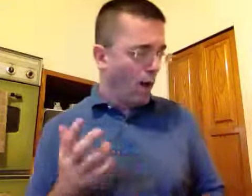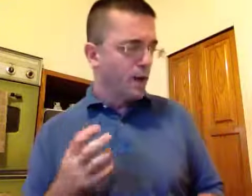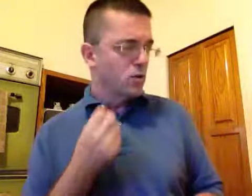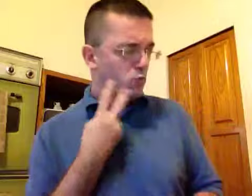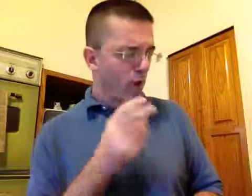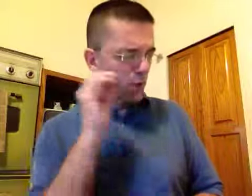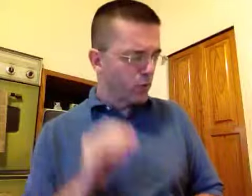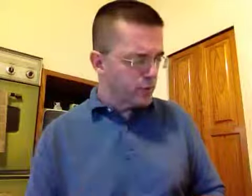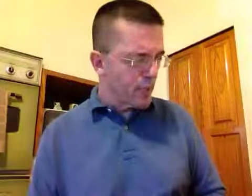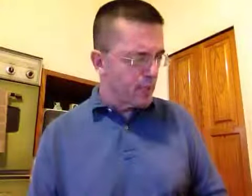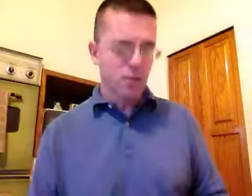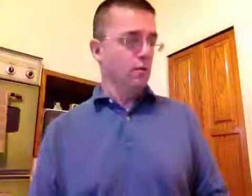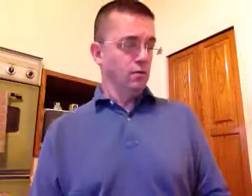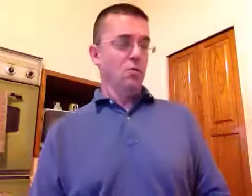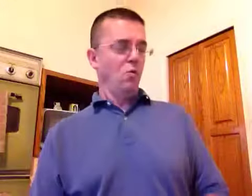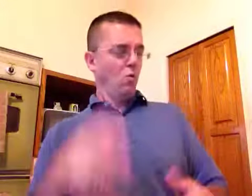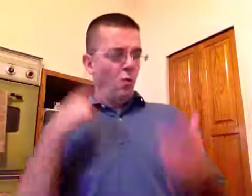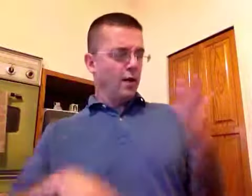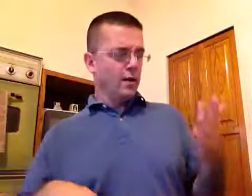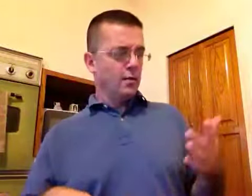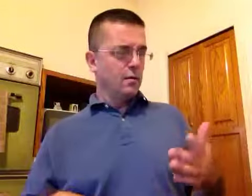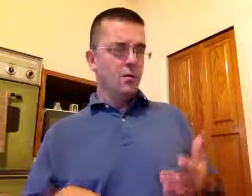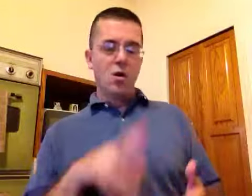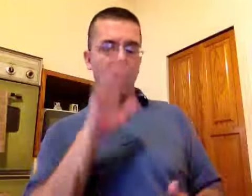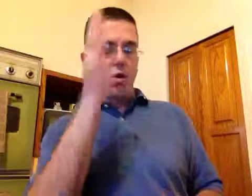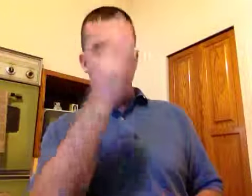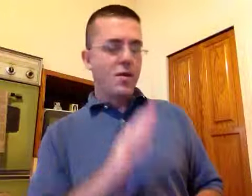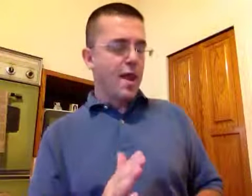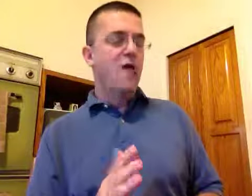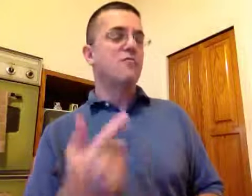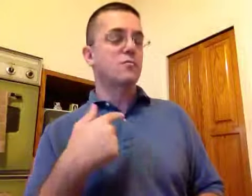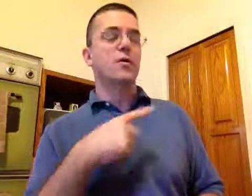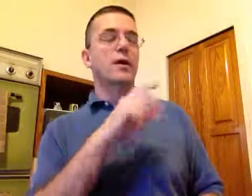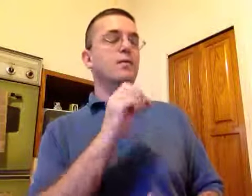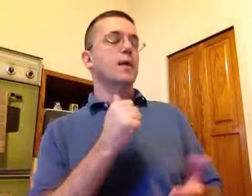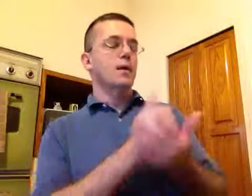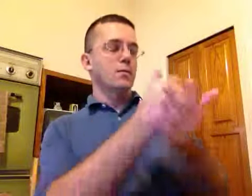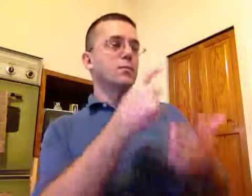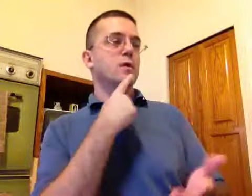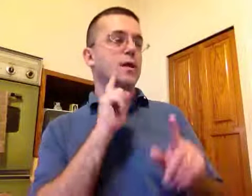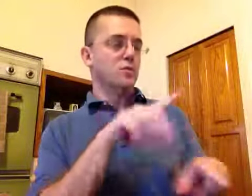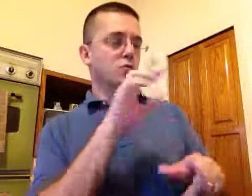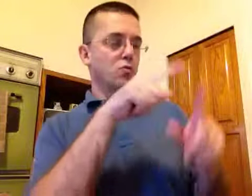your question, no, I would not do a land contract ever. And here's the reason, very simply.